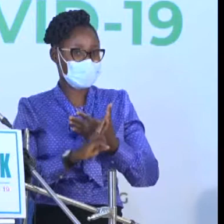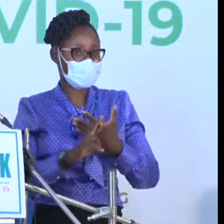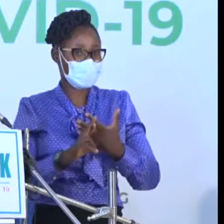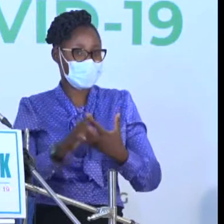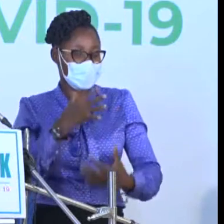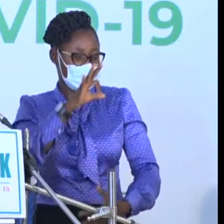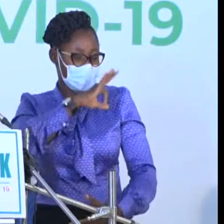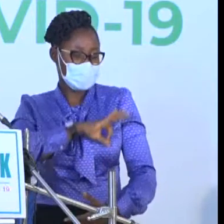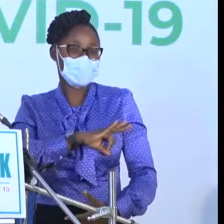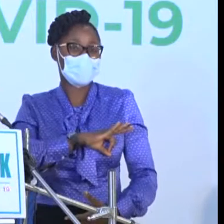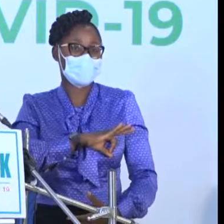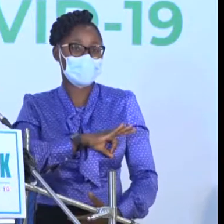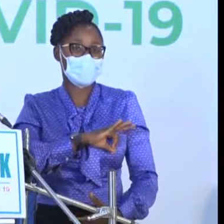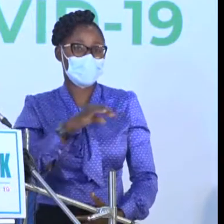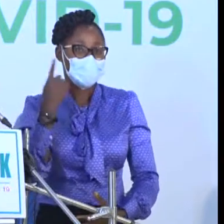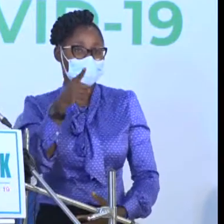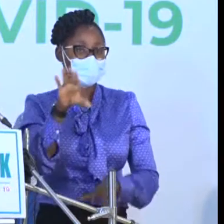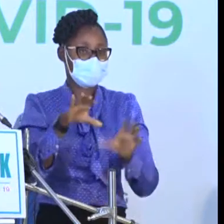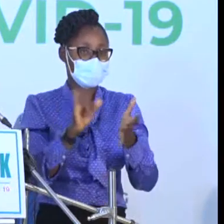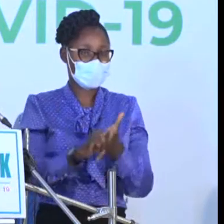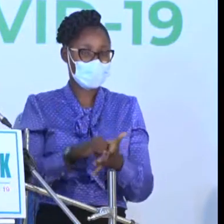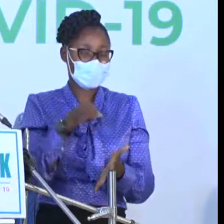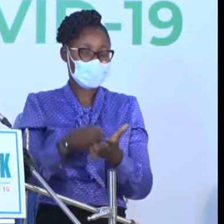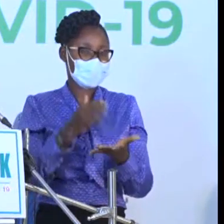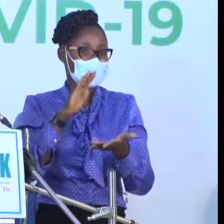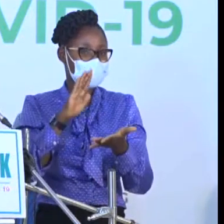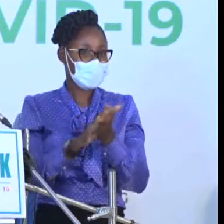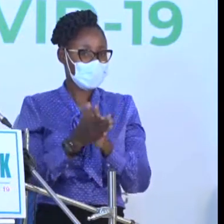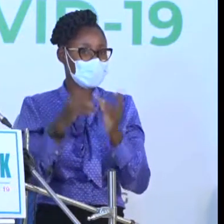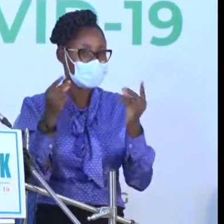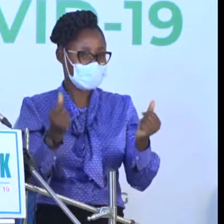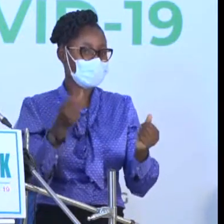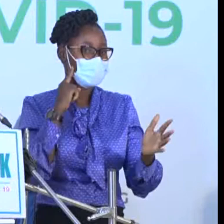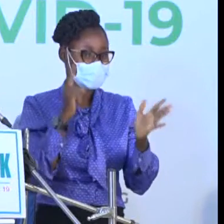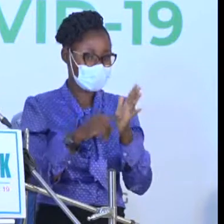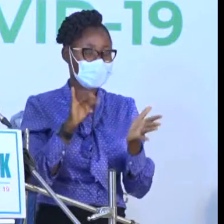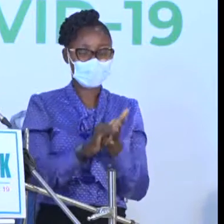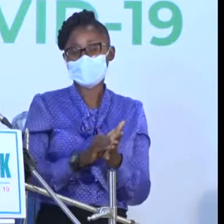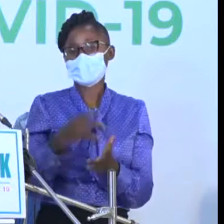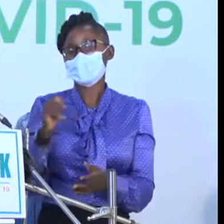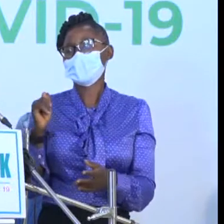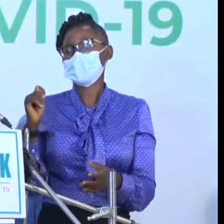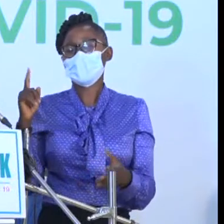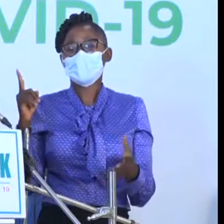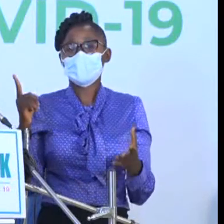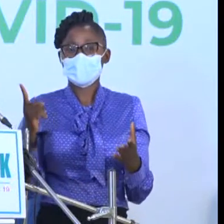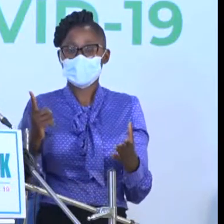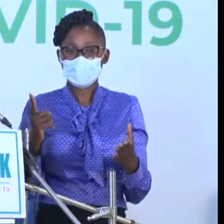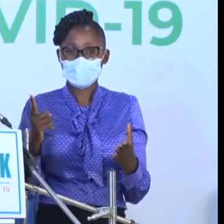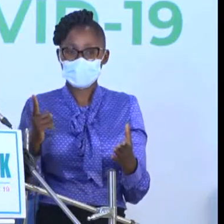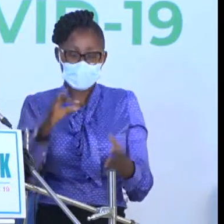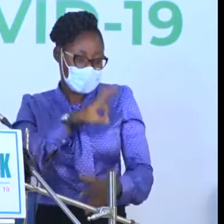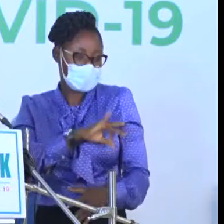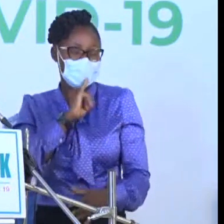benefits. And once you do that, it becomes immediately obvious that the benefits of these vaccines by